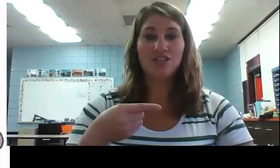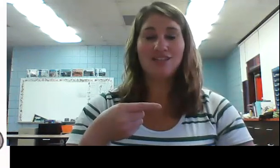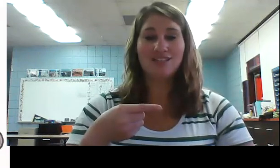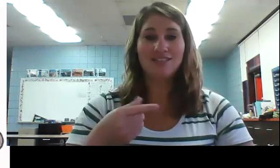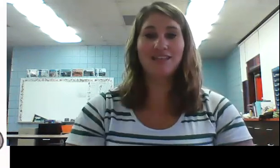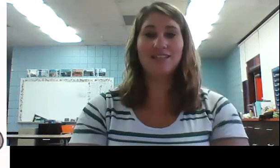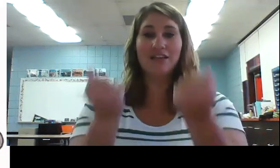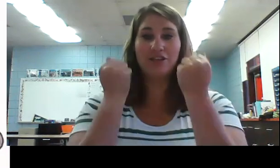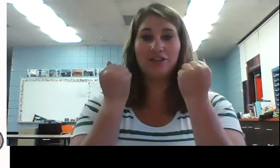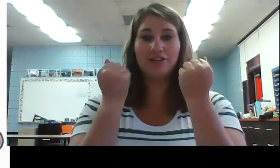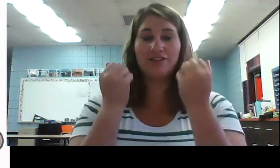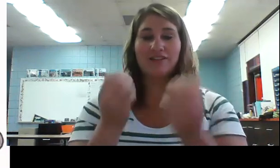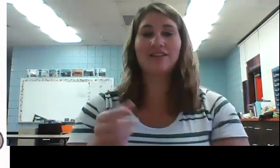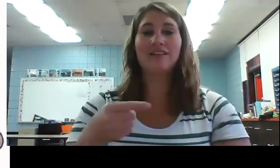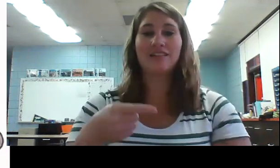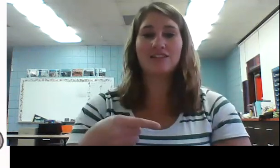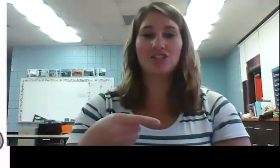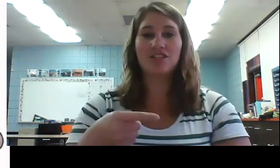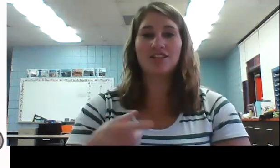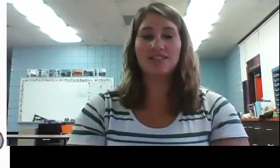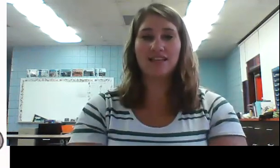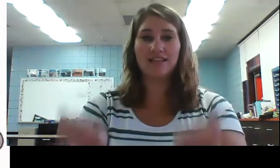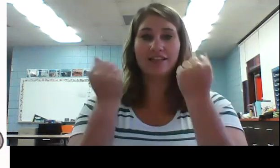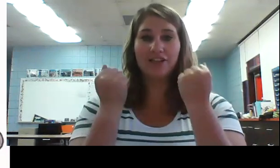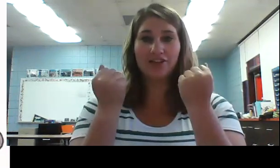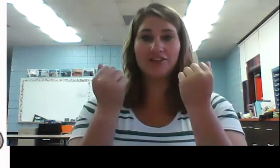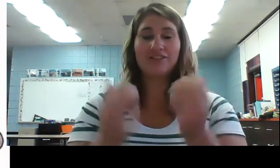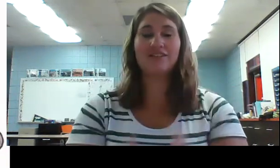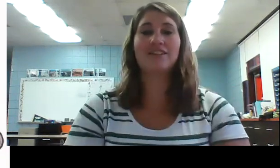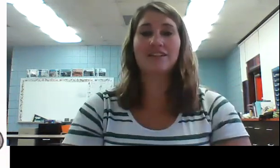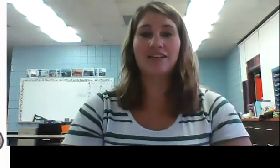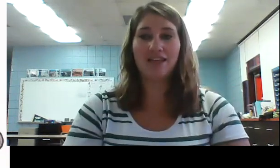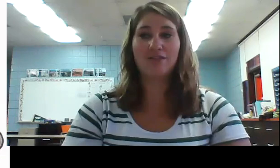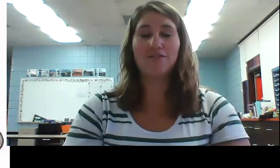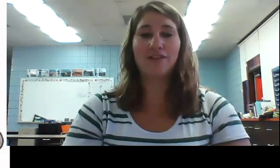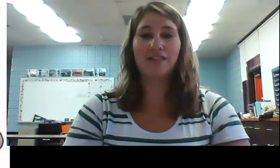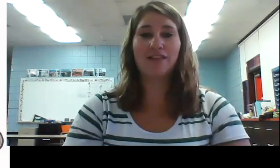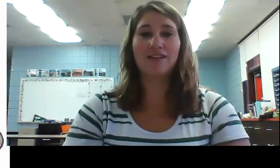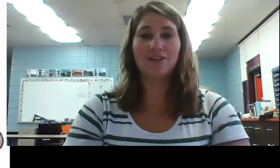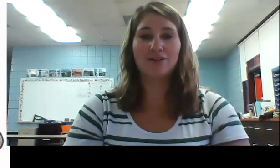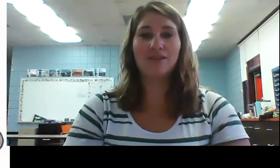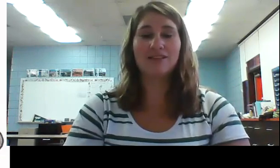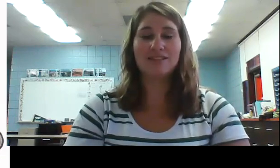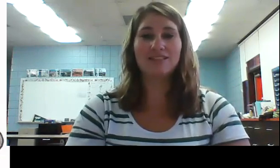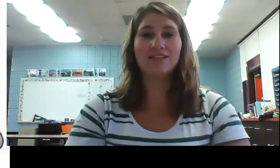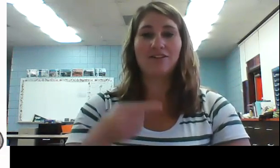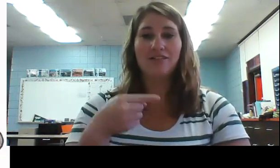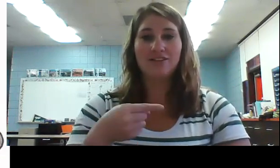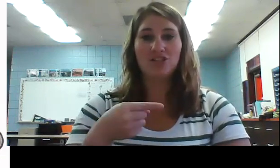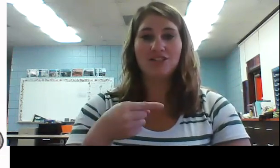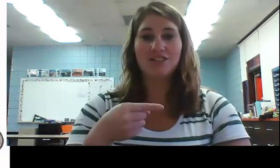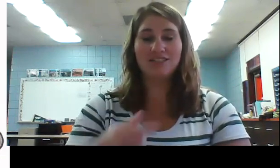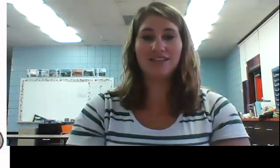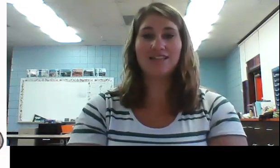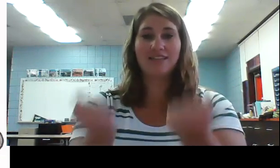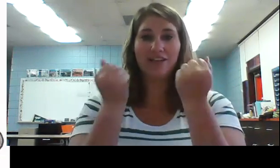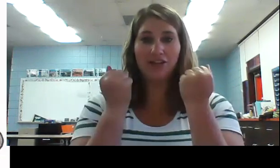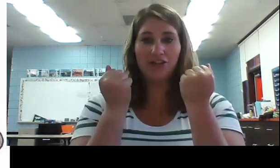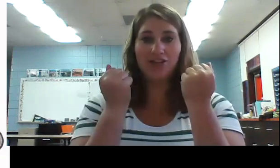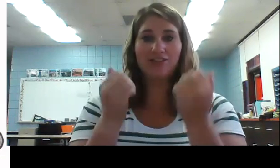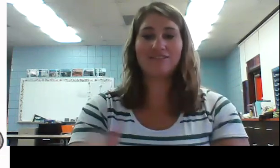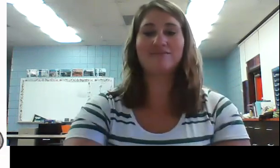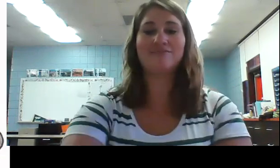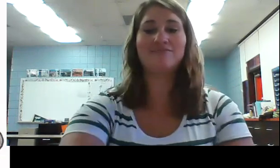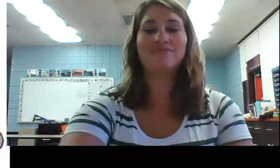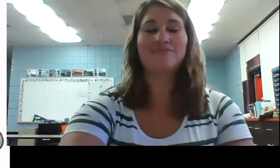the G says, the G says, every letter makes a sound. The G says,